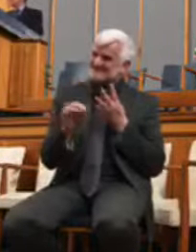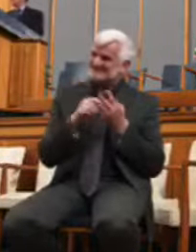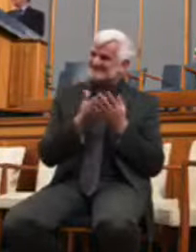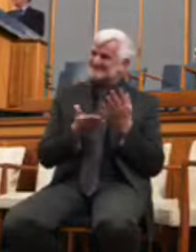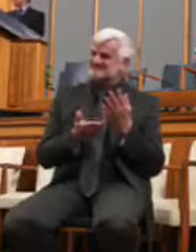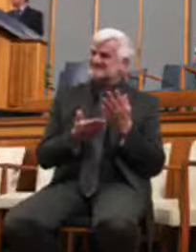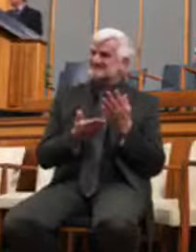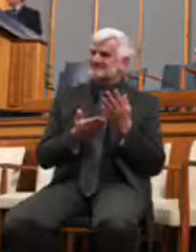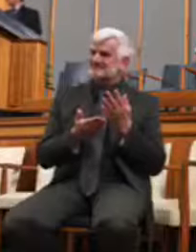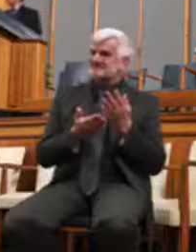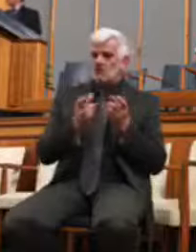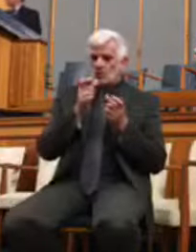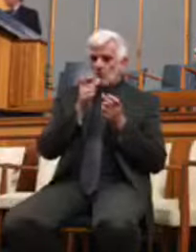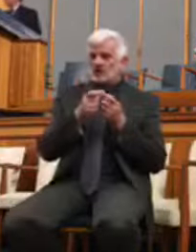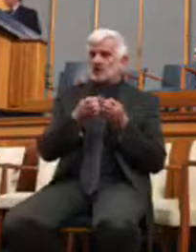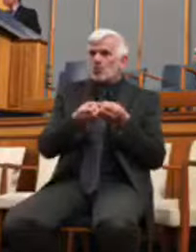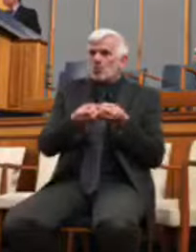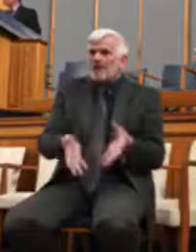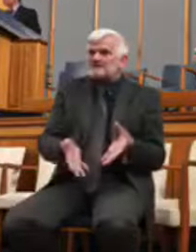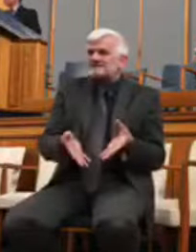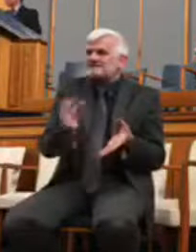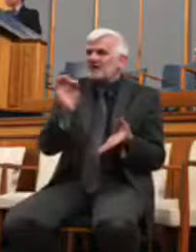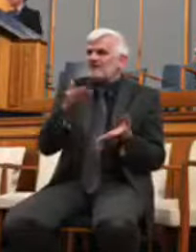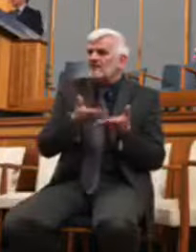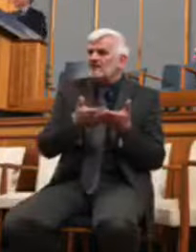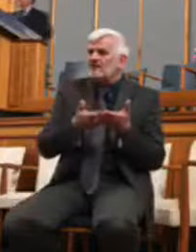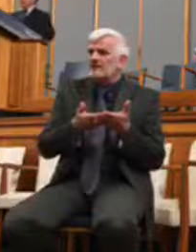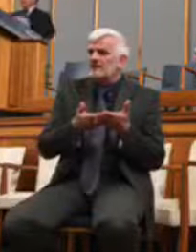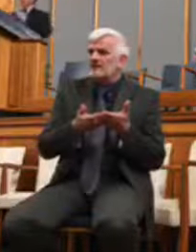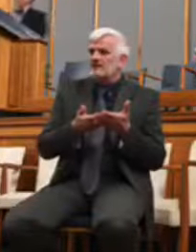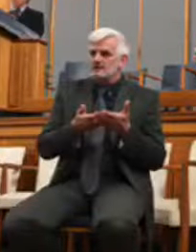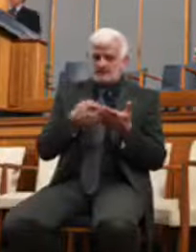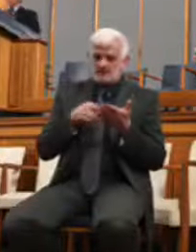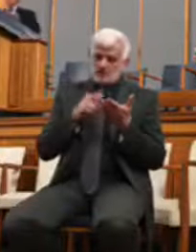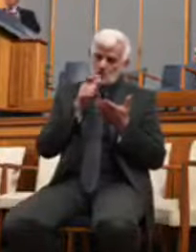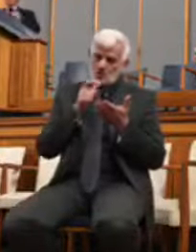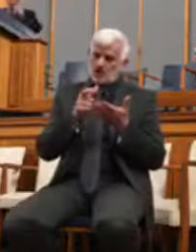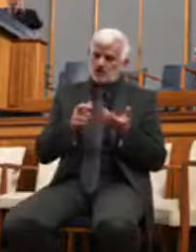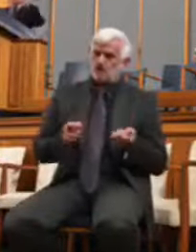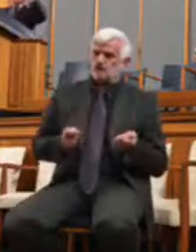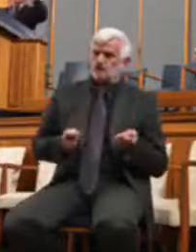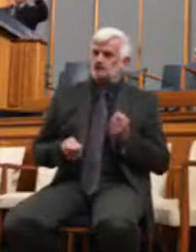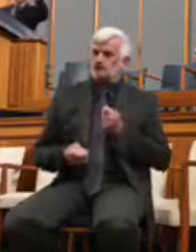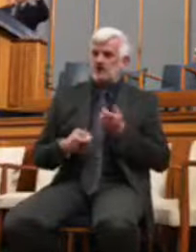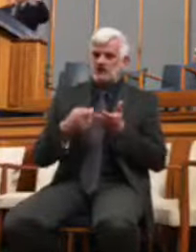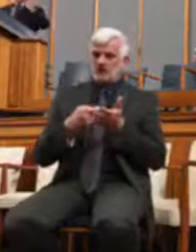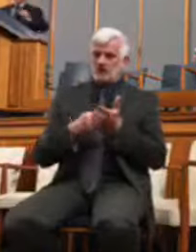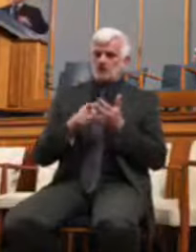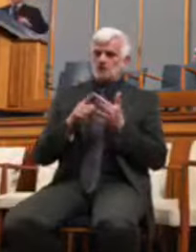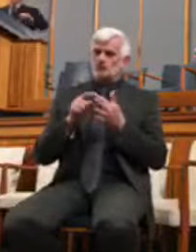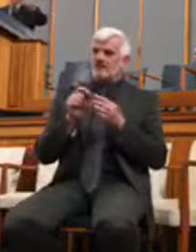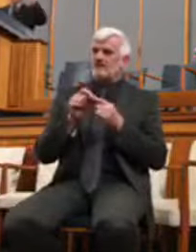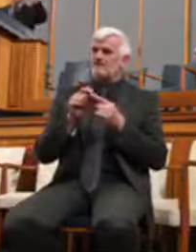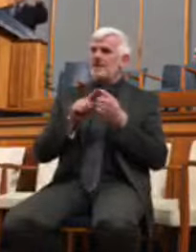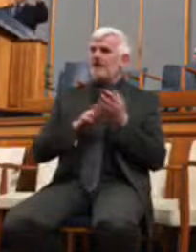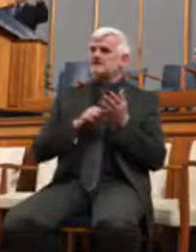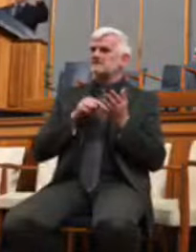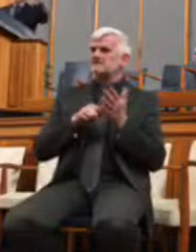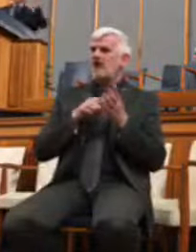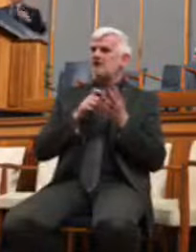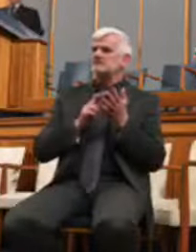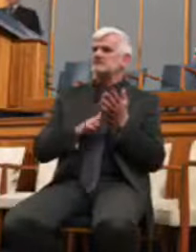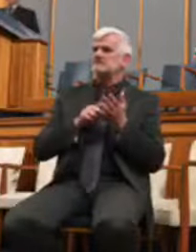there is important. Do you see something with the word repentance? You see, repentance must have an object, a